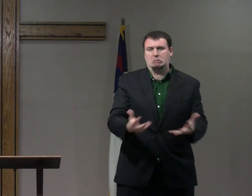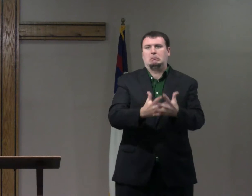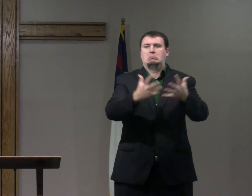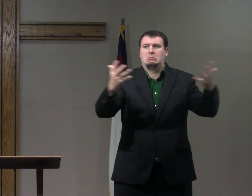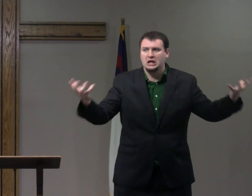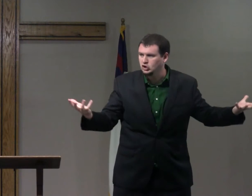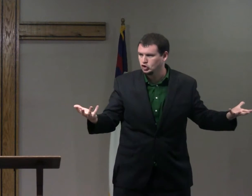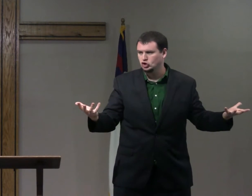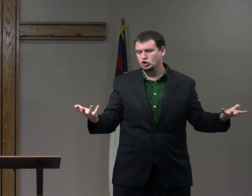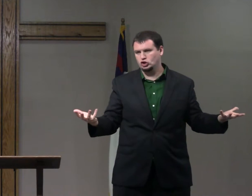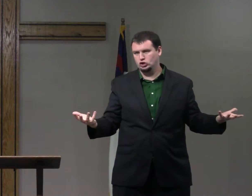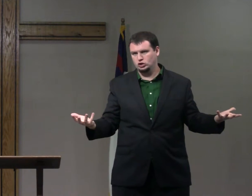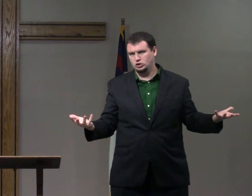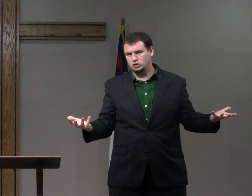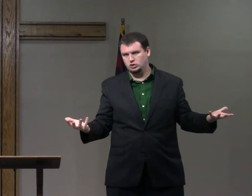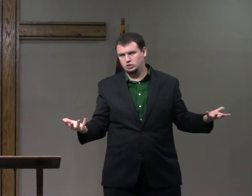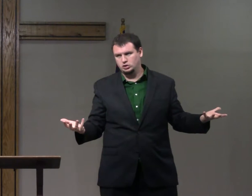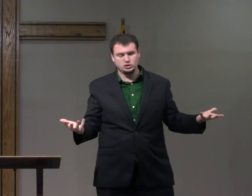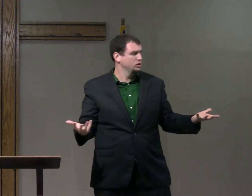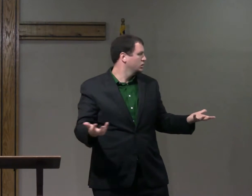I have sinned much